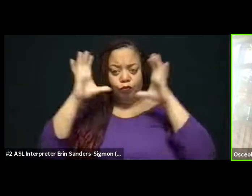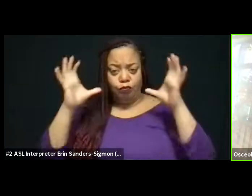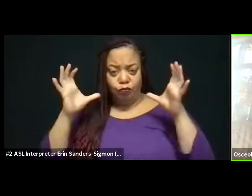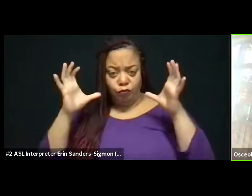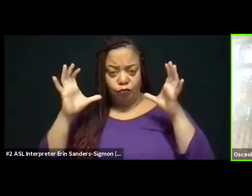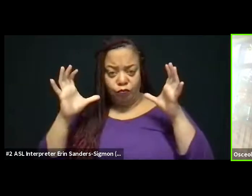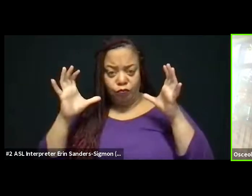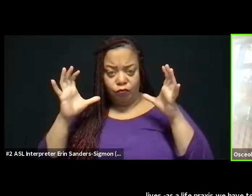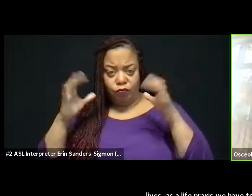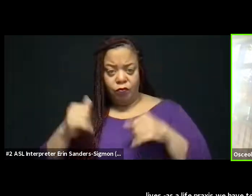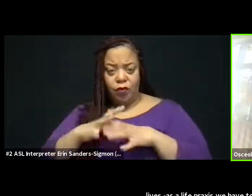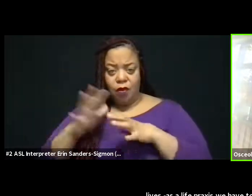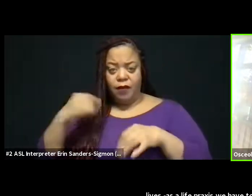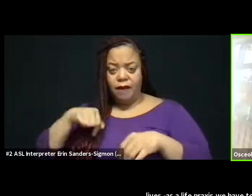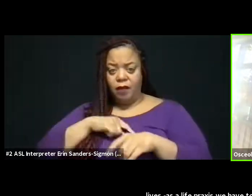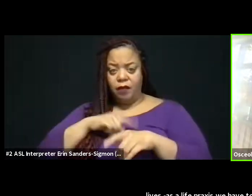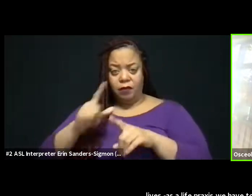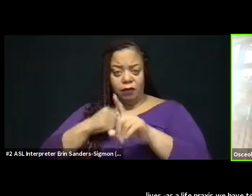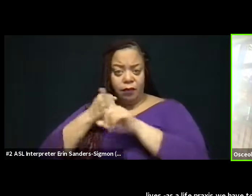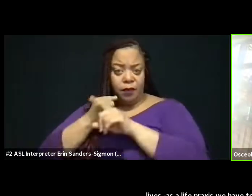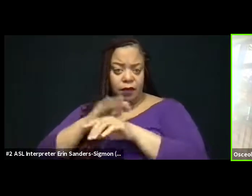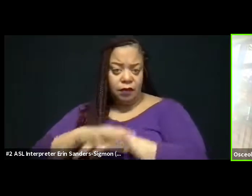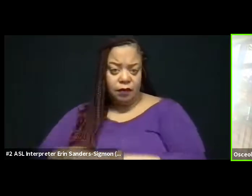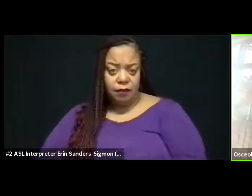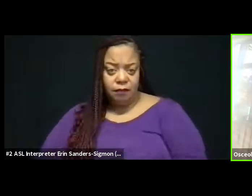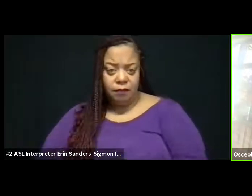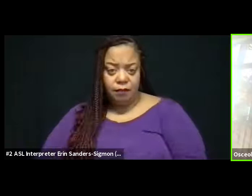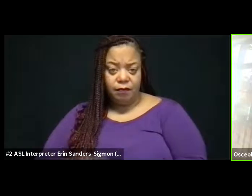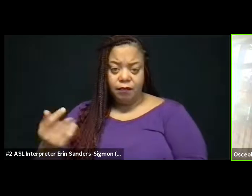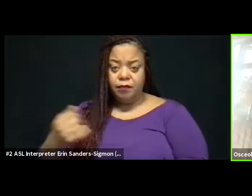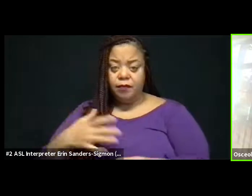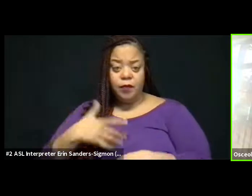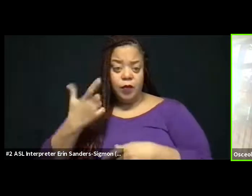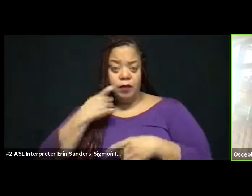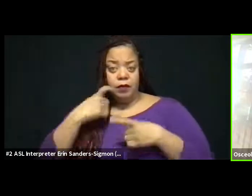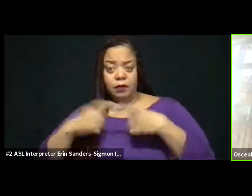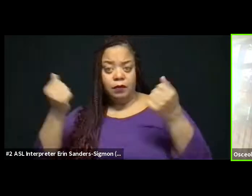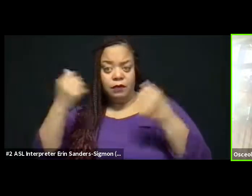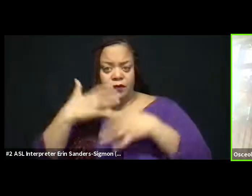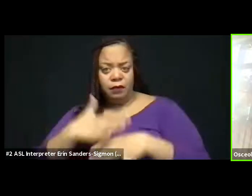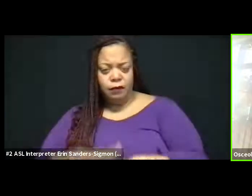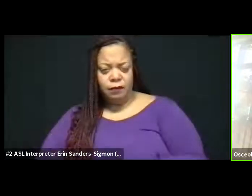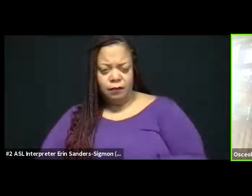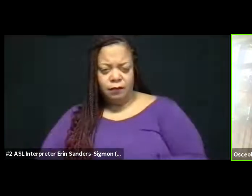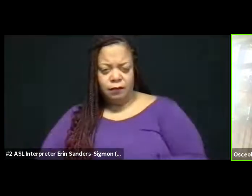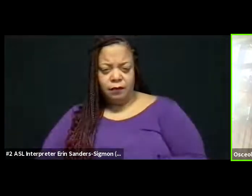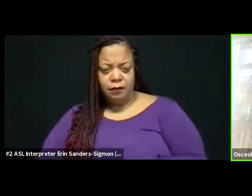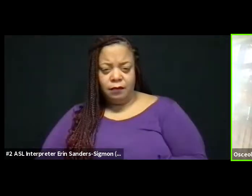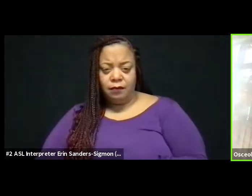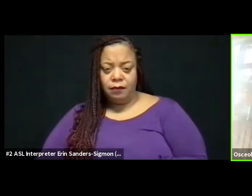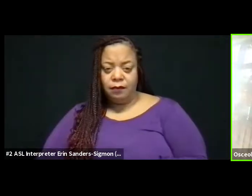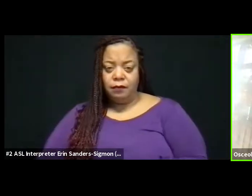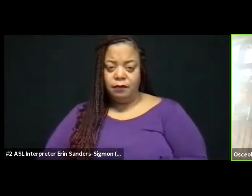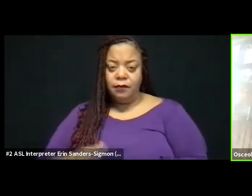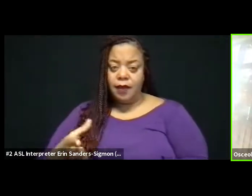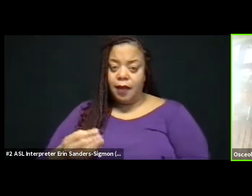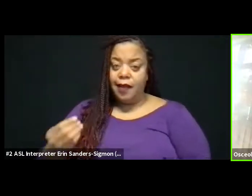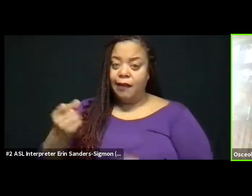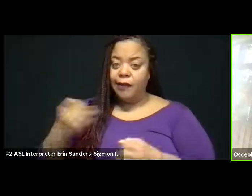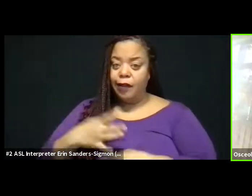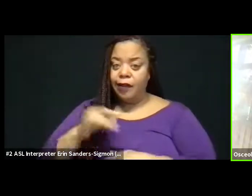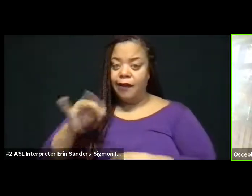to fear, and oftentimes throwing ourselves at big and overwhelming problems allows us to feel